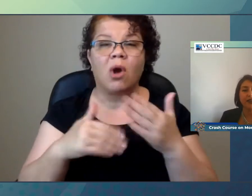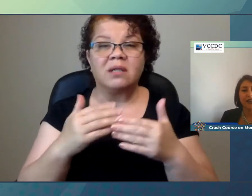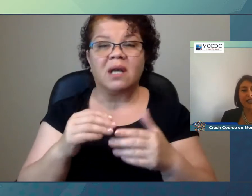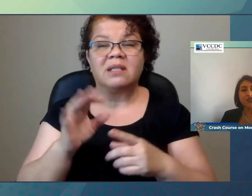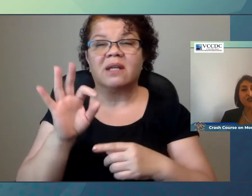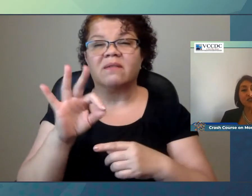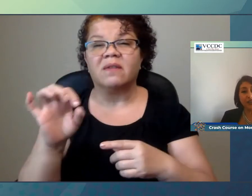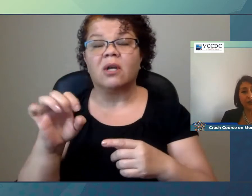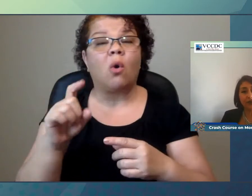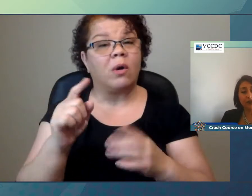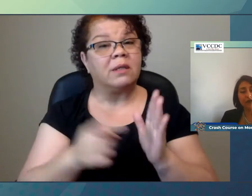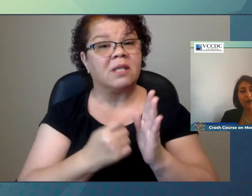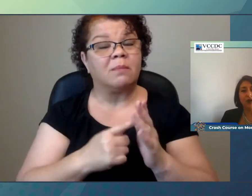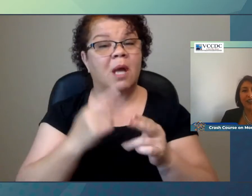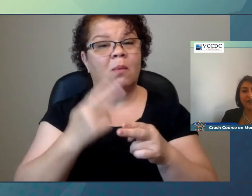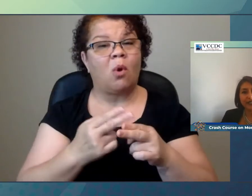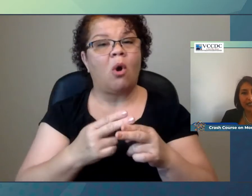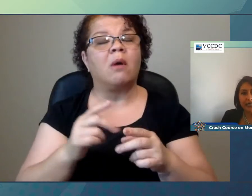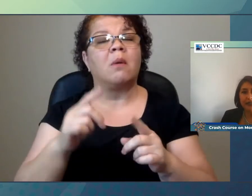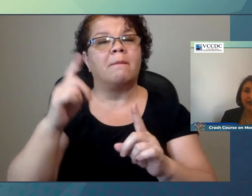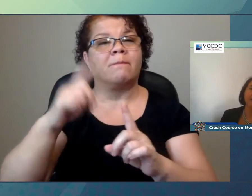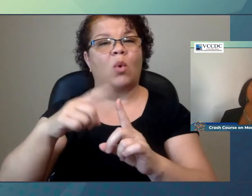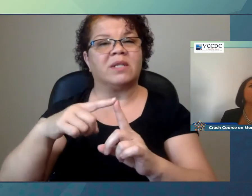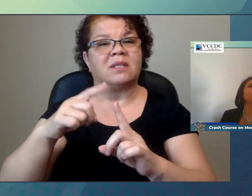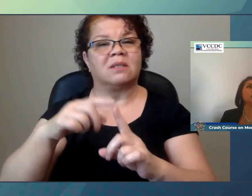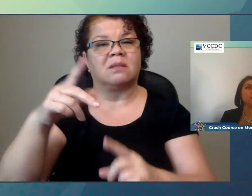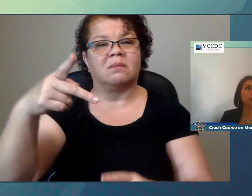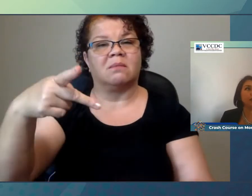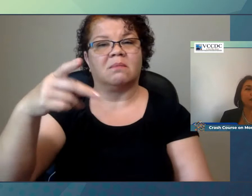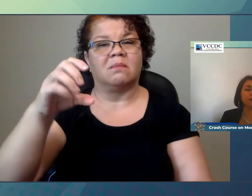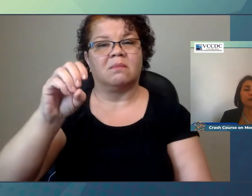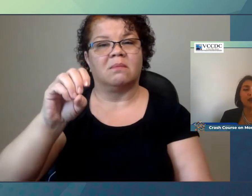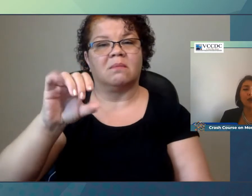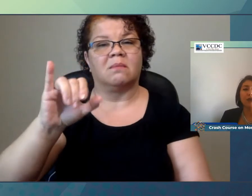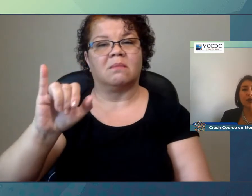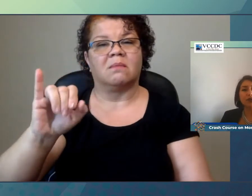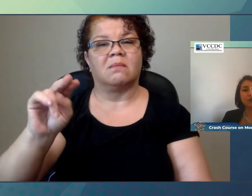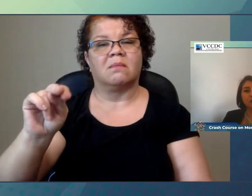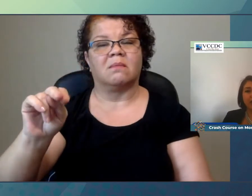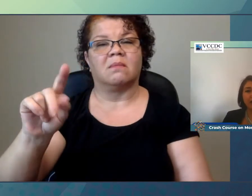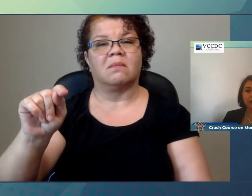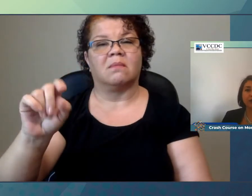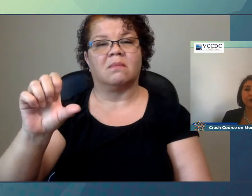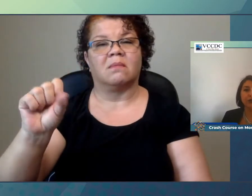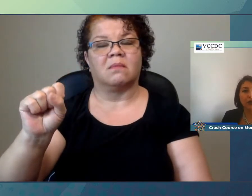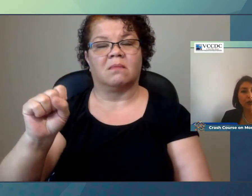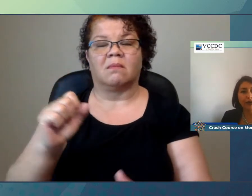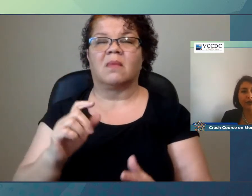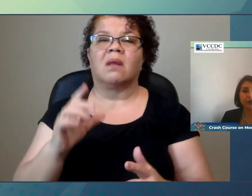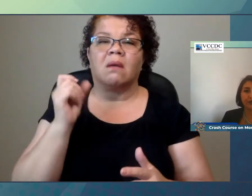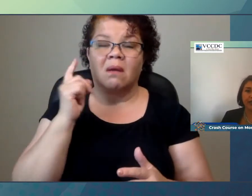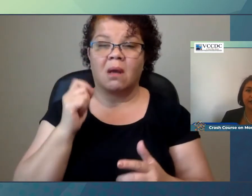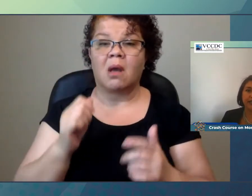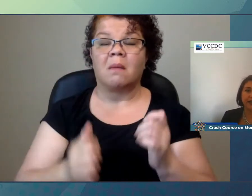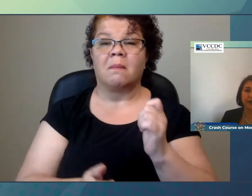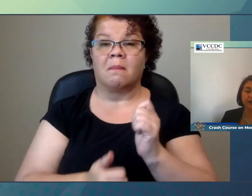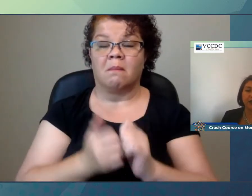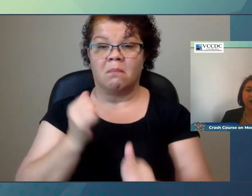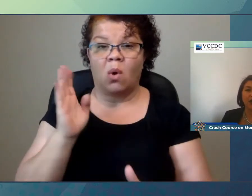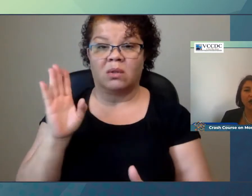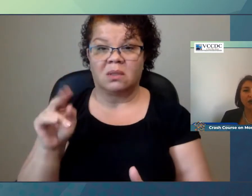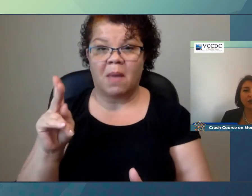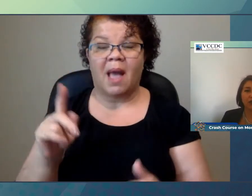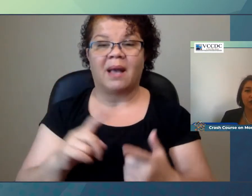points. In general, from what I've seen in my experience, most bankers, brokers, direct